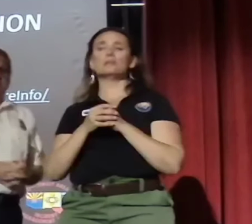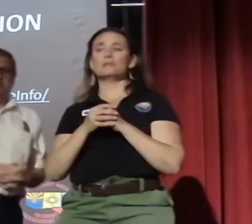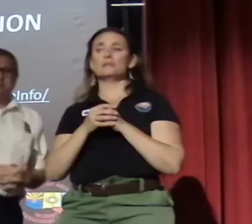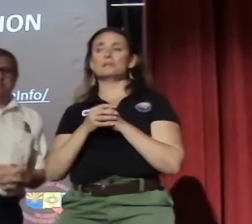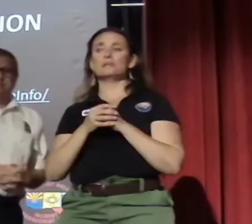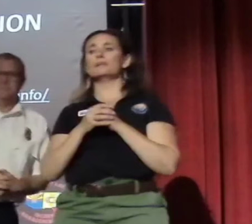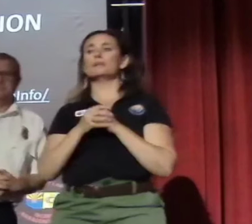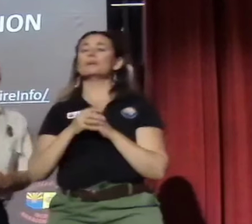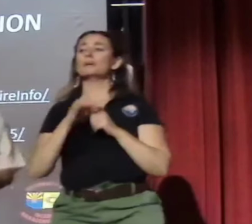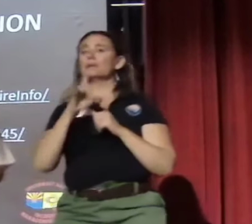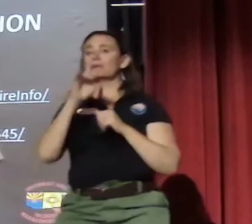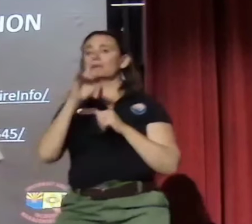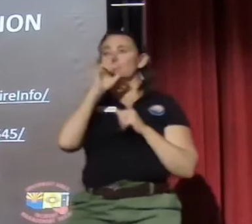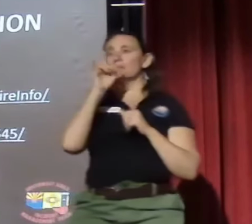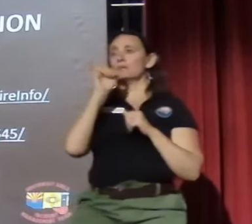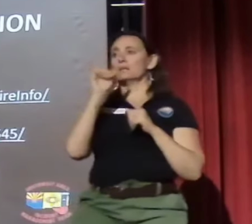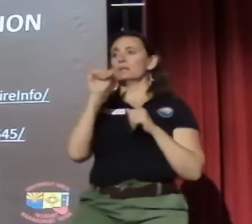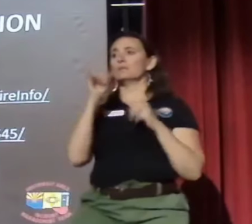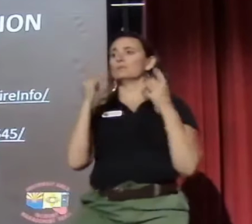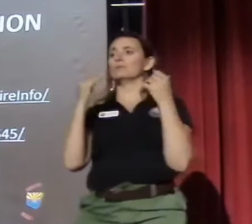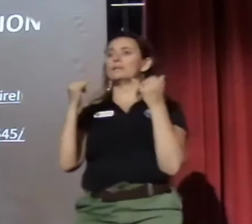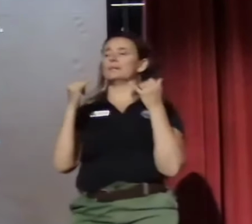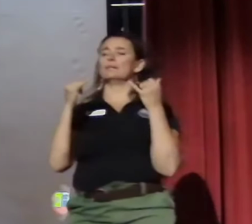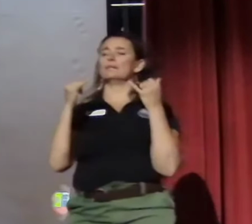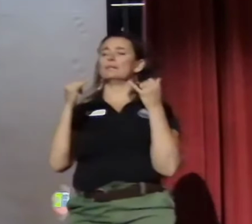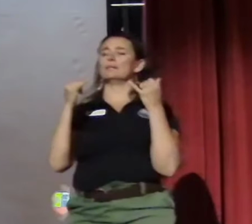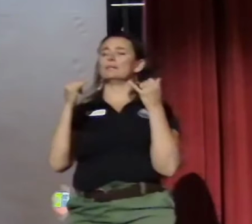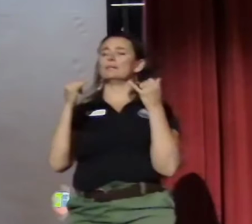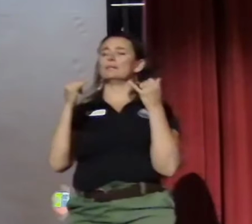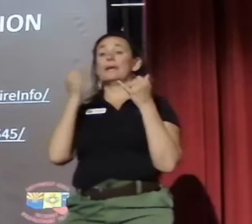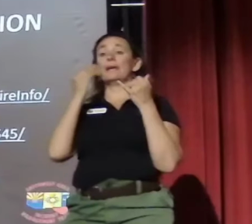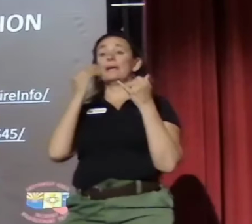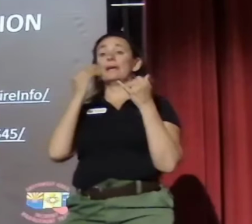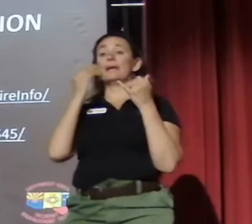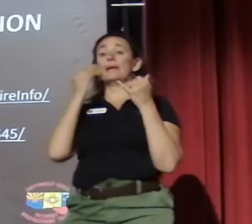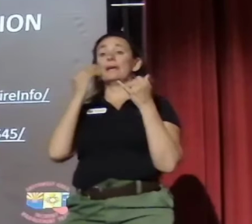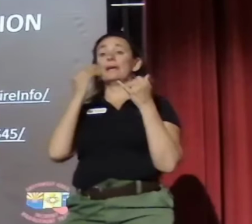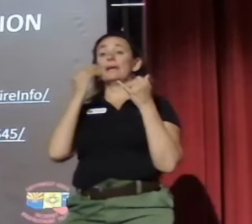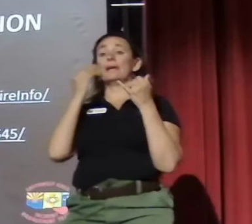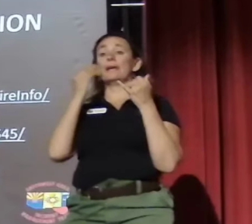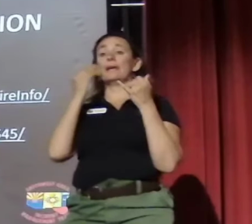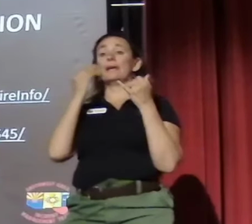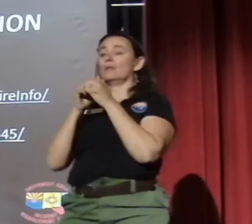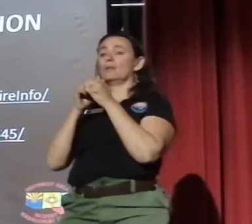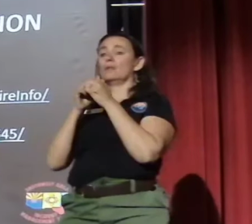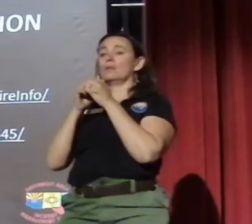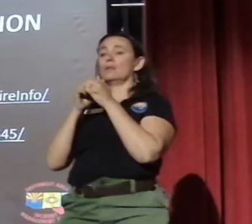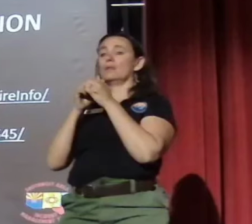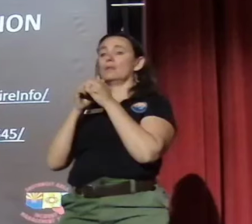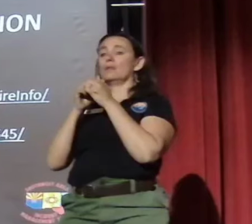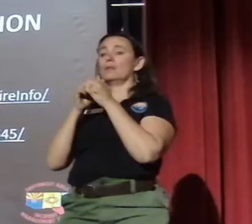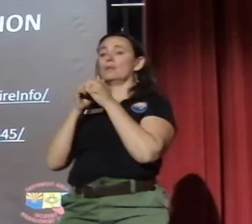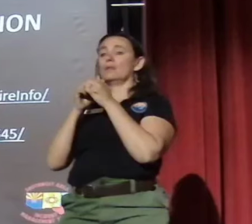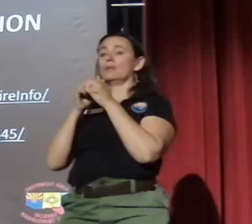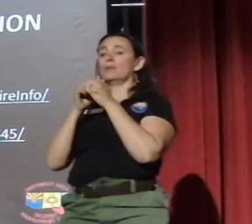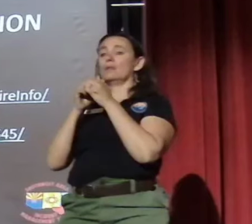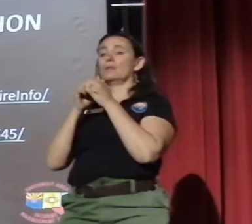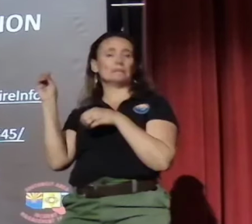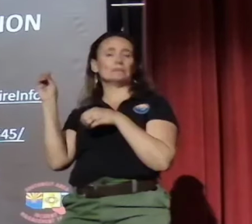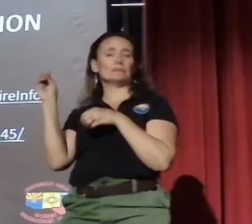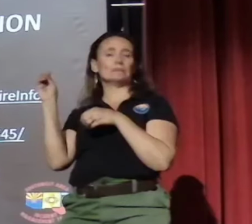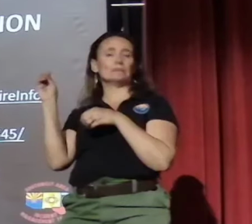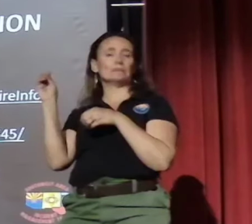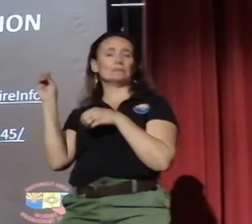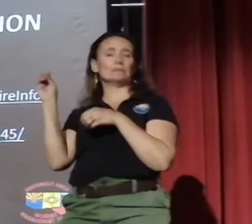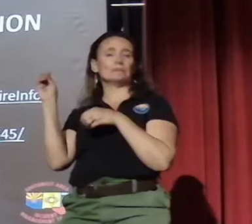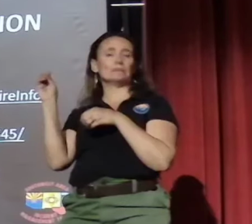So it looks like right now the best information is to talk to the propane company, and at this point they don't